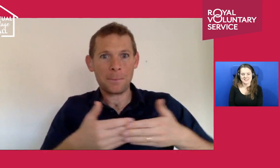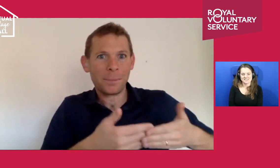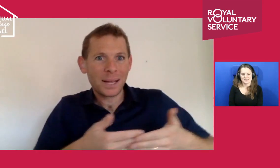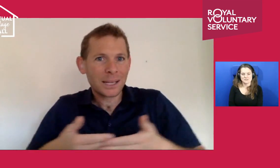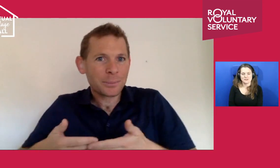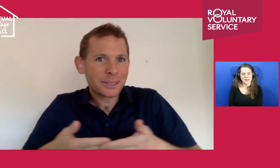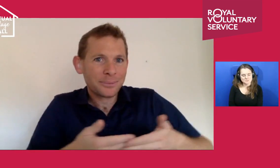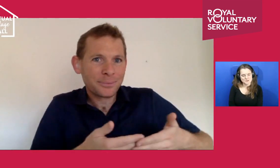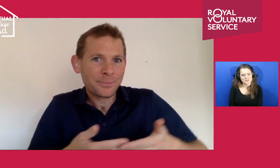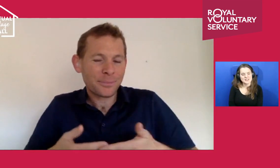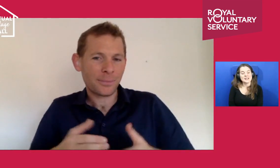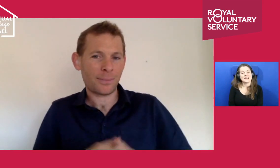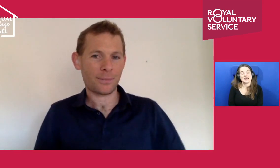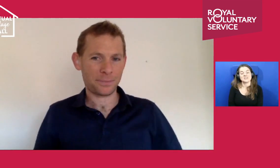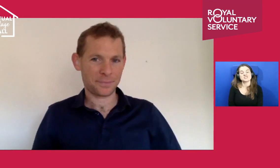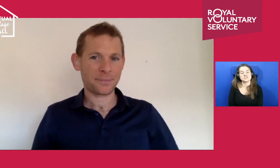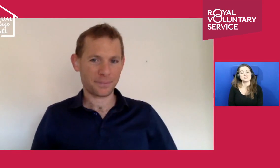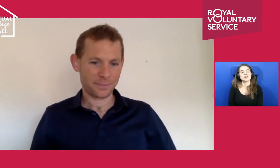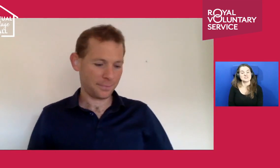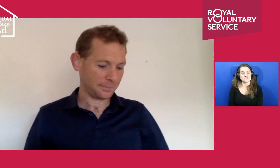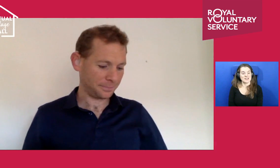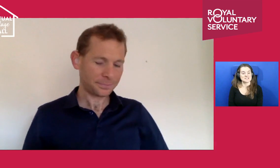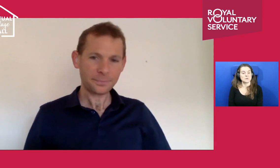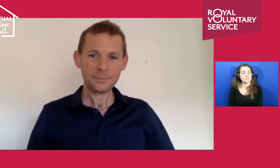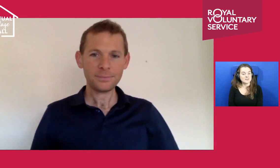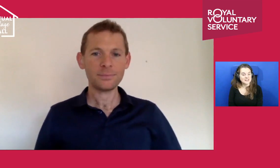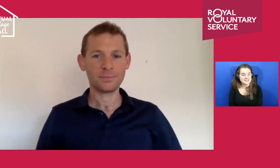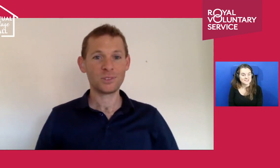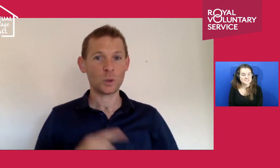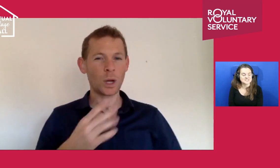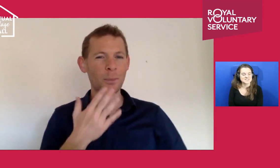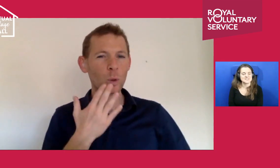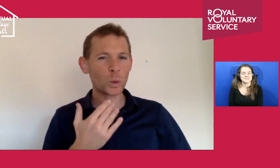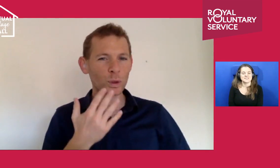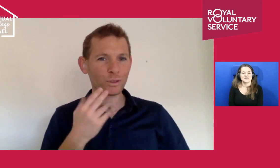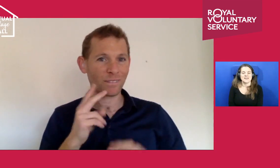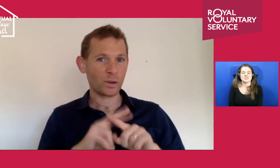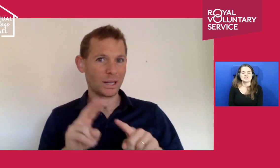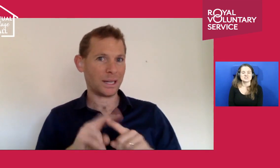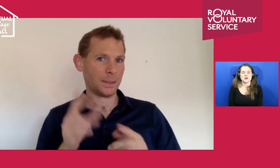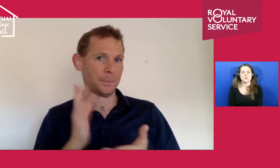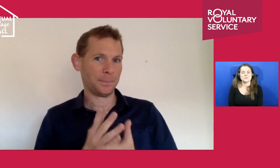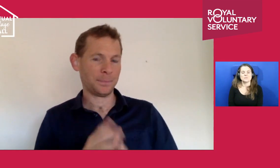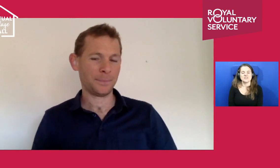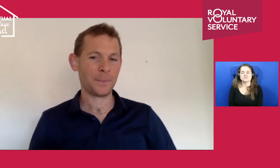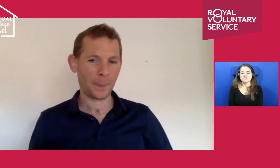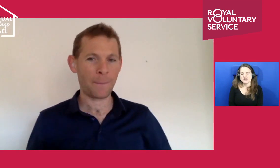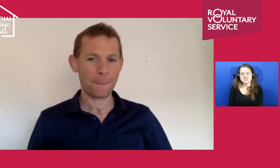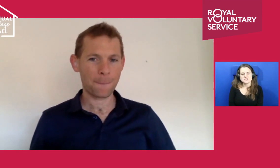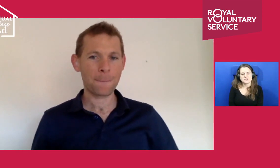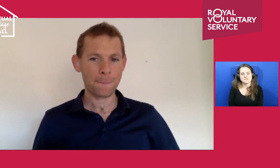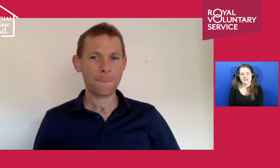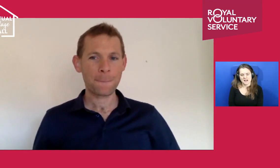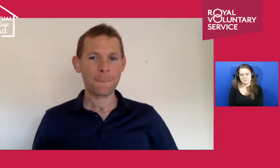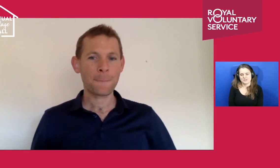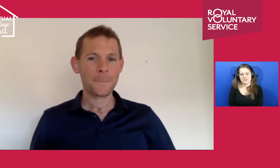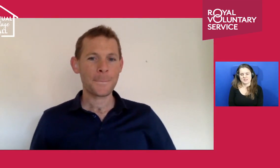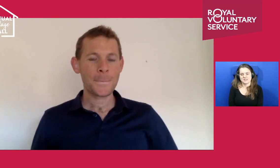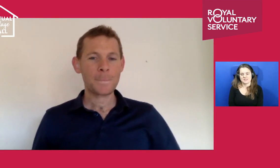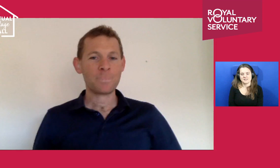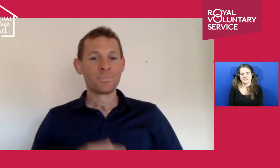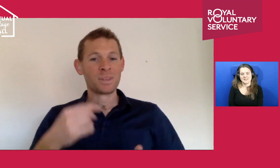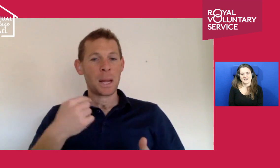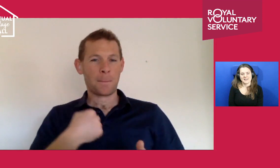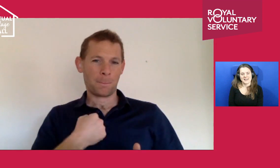and that's going to be vocabulary linked to interacting with early years. So it's really useful